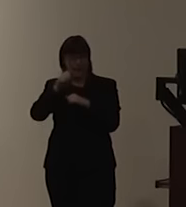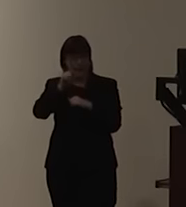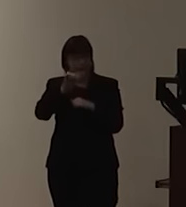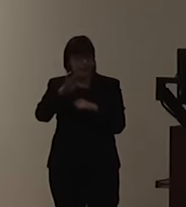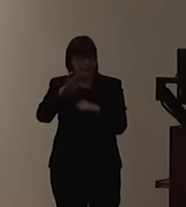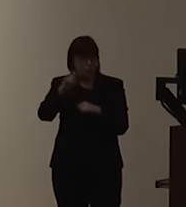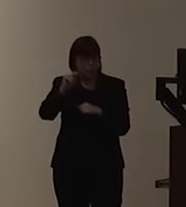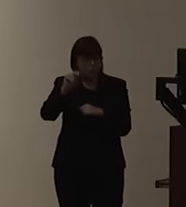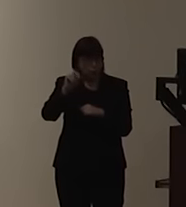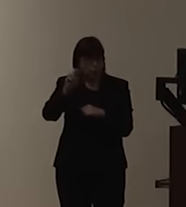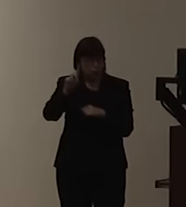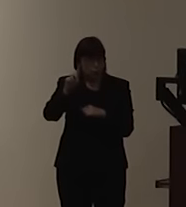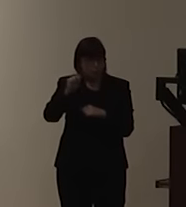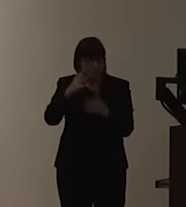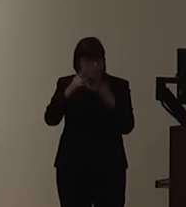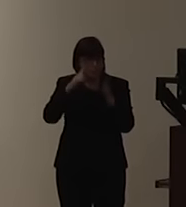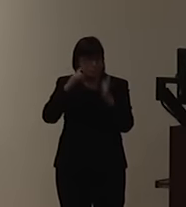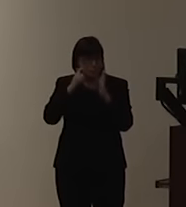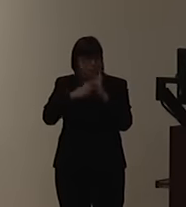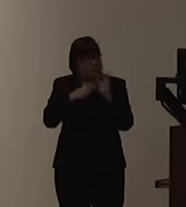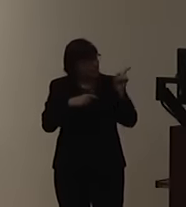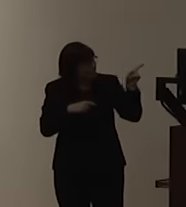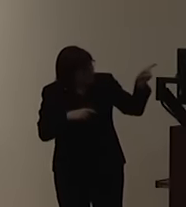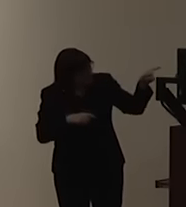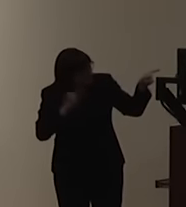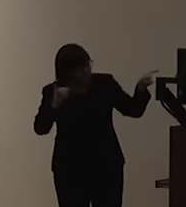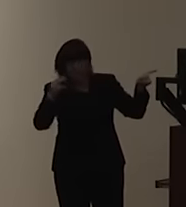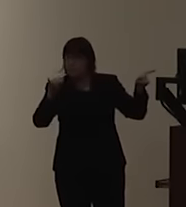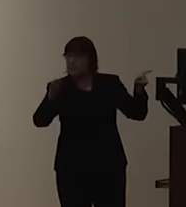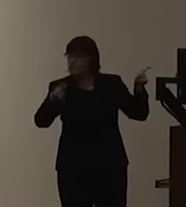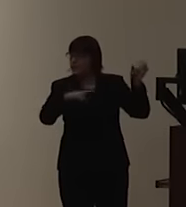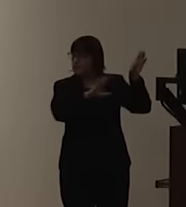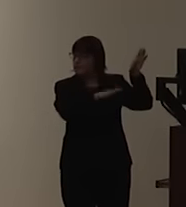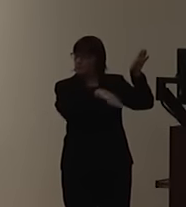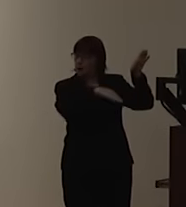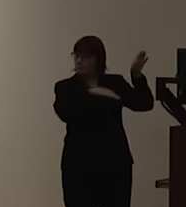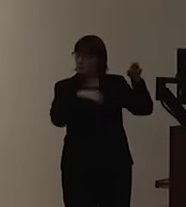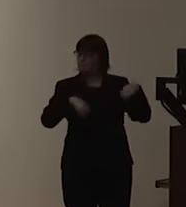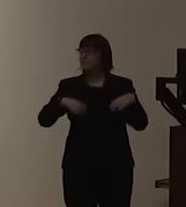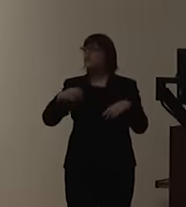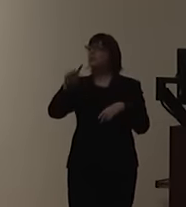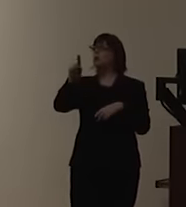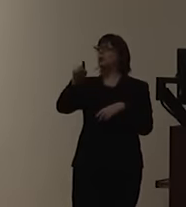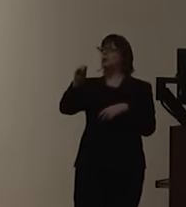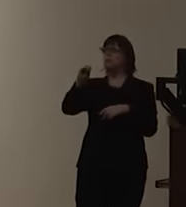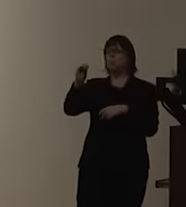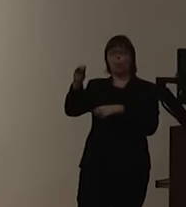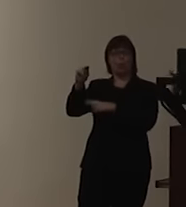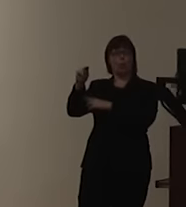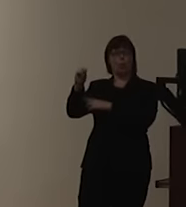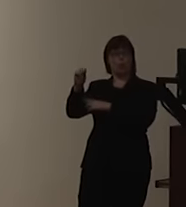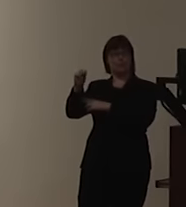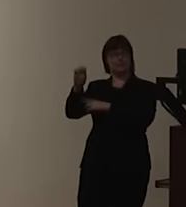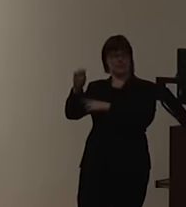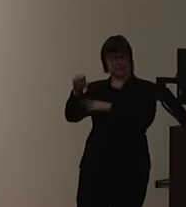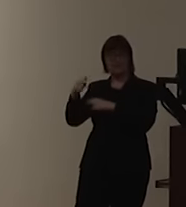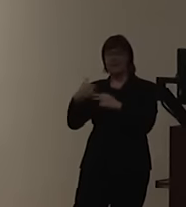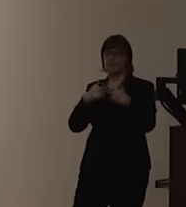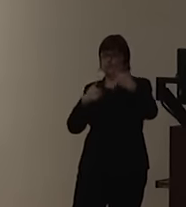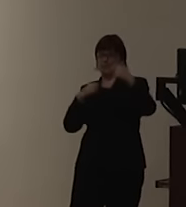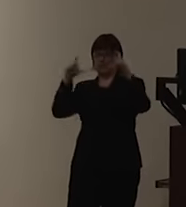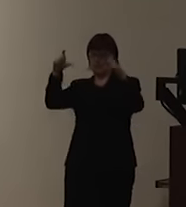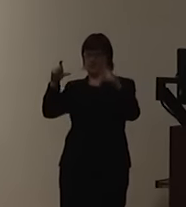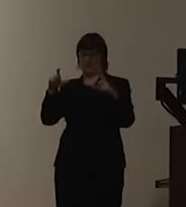nerds, you might recognize the one at the bottom, that is HIV. There's three zoonoses, probably from the same